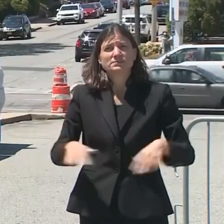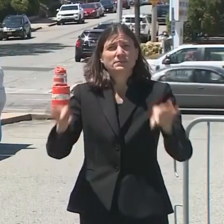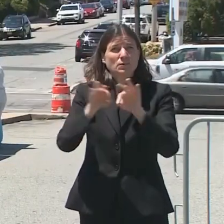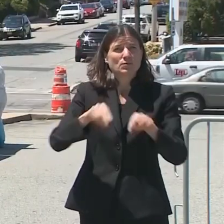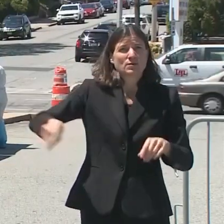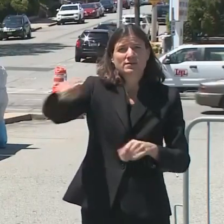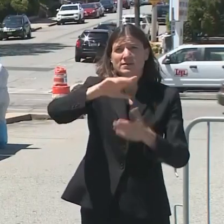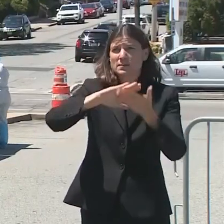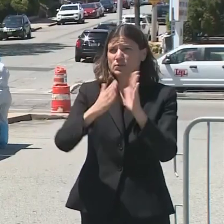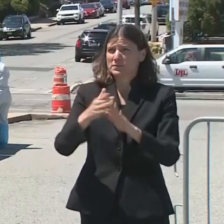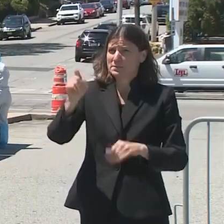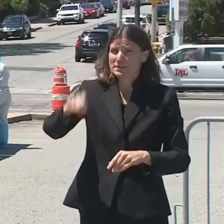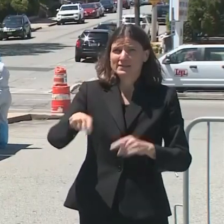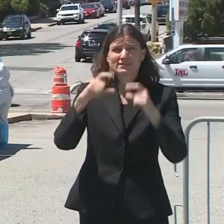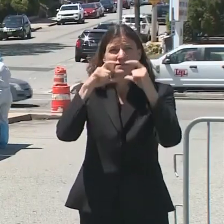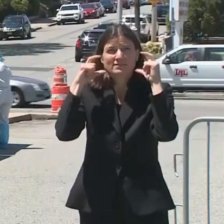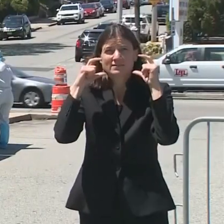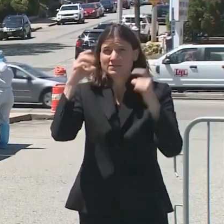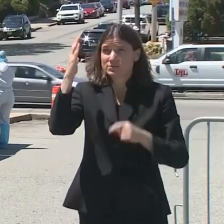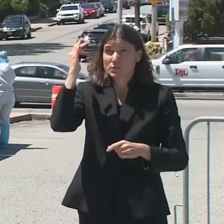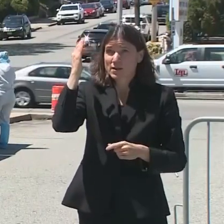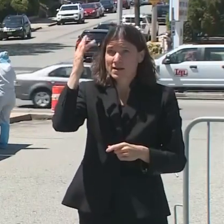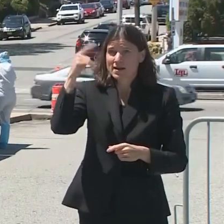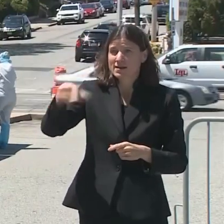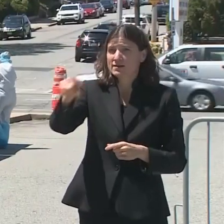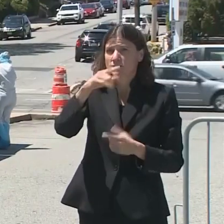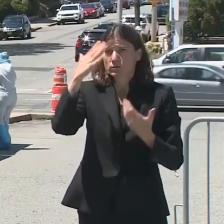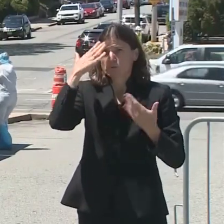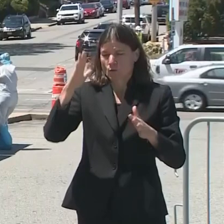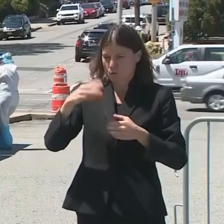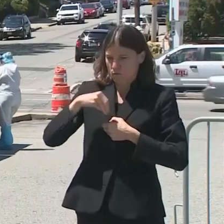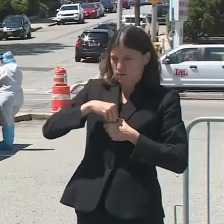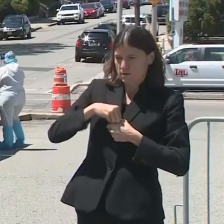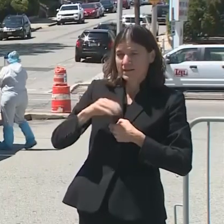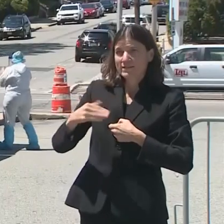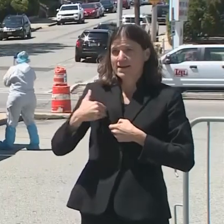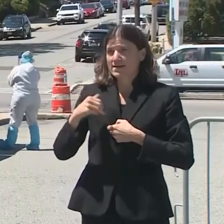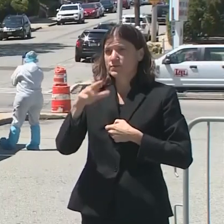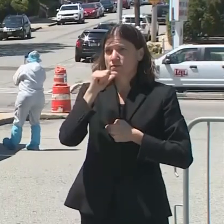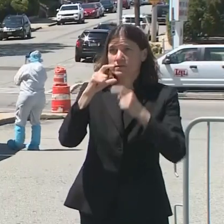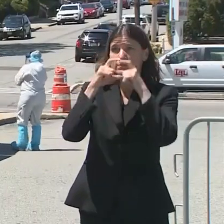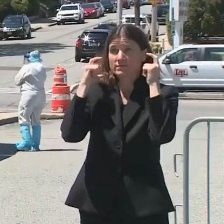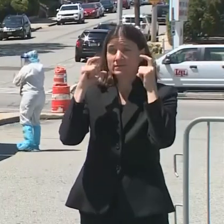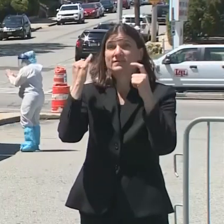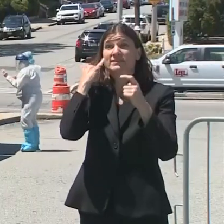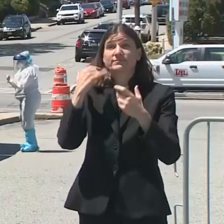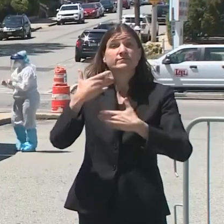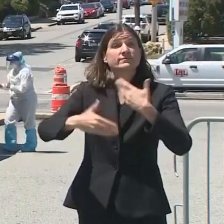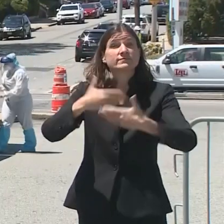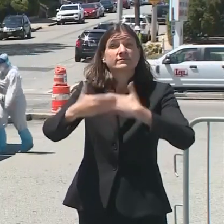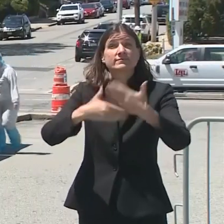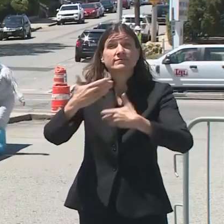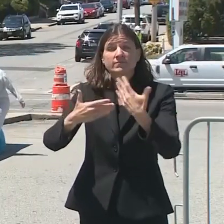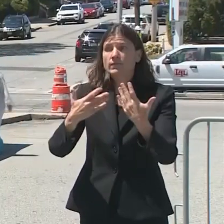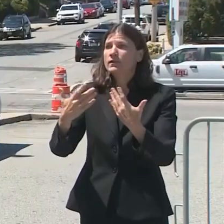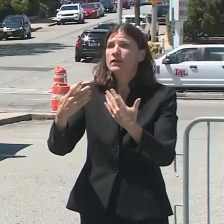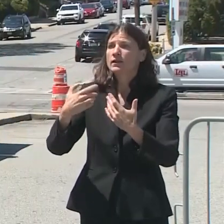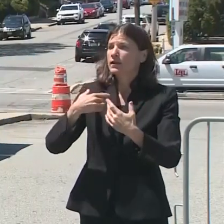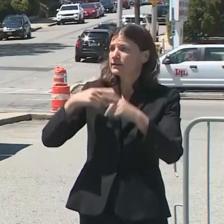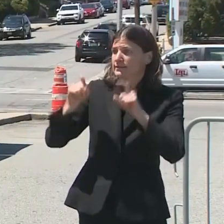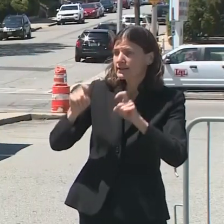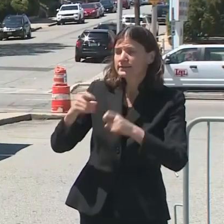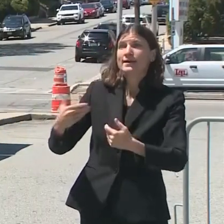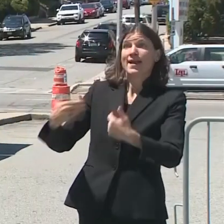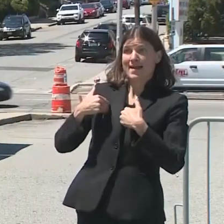exposed to the virus, or who may have exposed them to the virus, their so-called close contacts. And that's where this